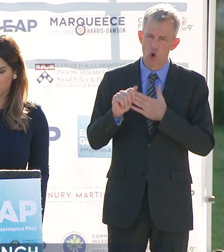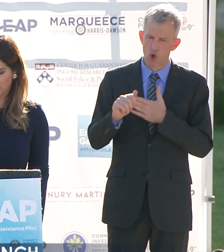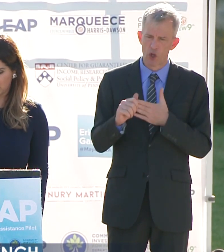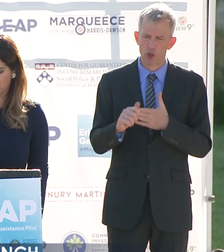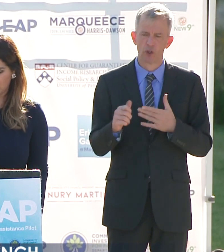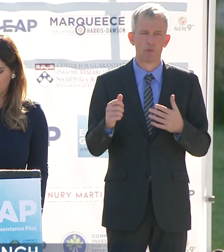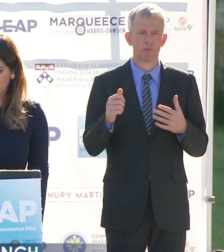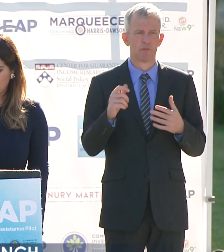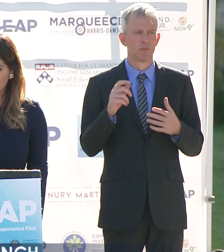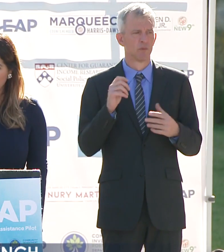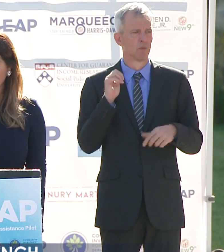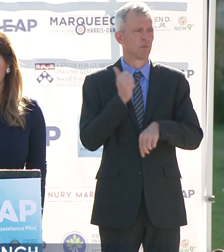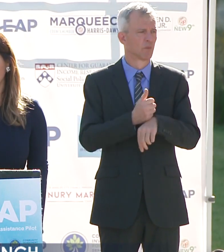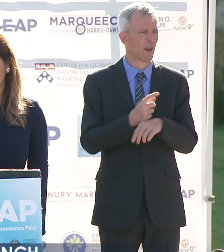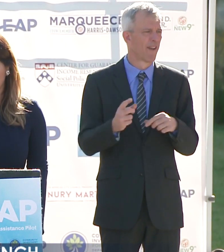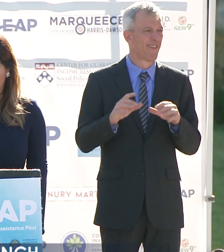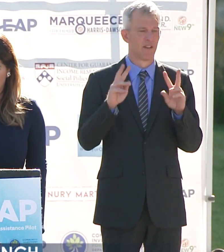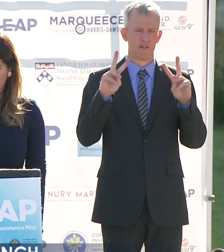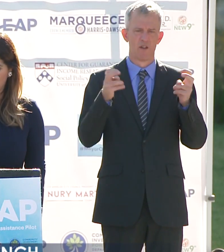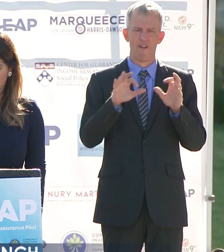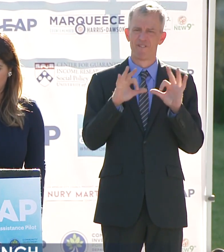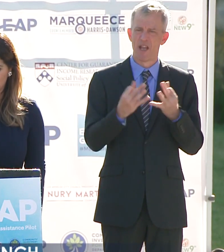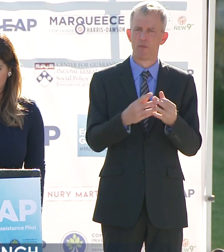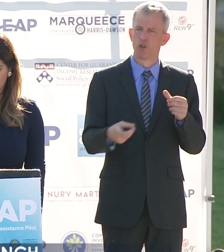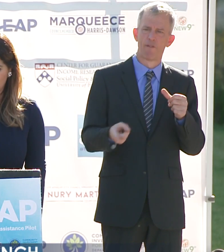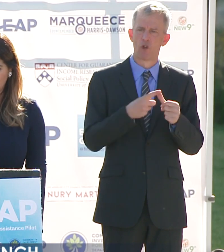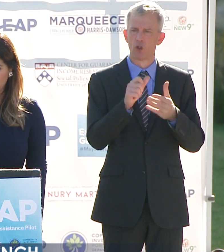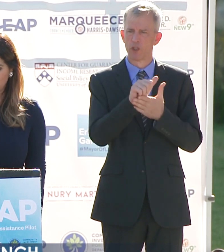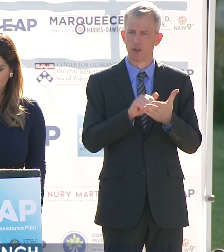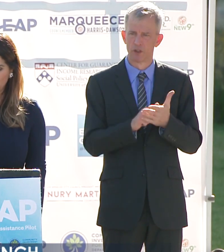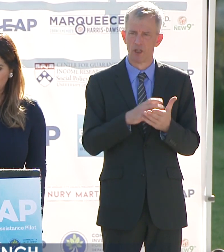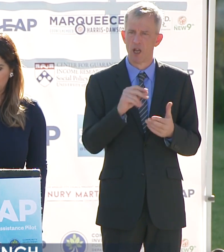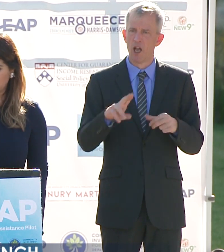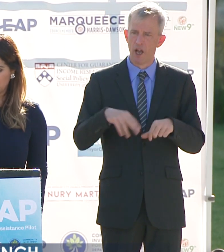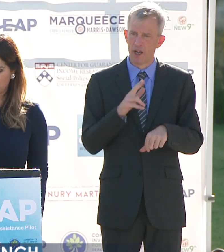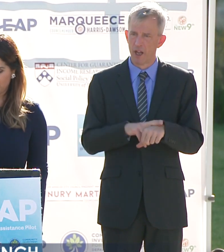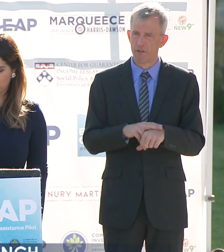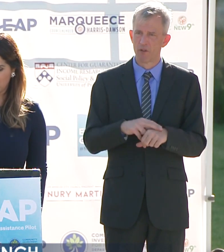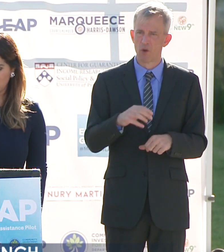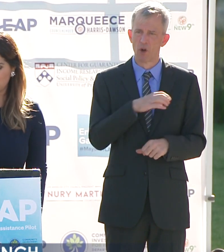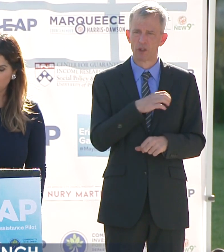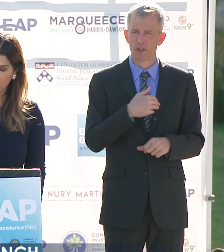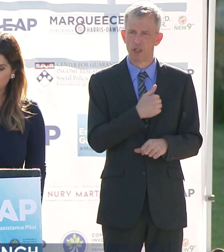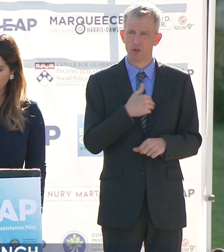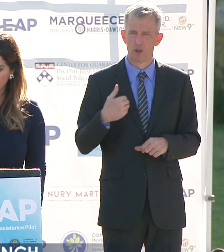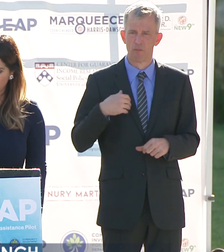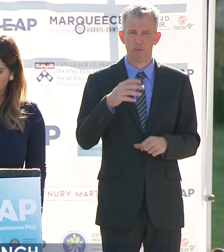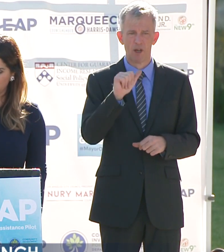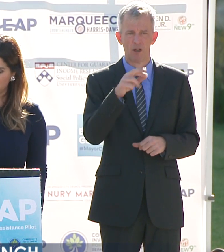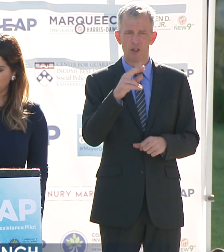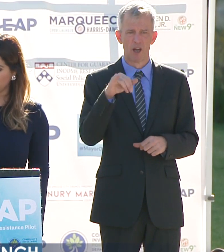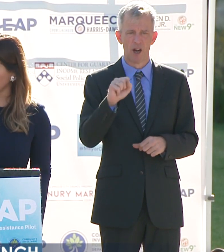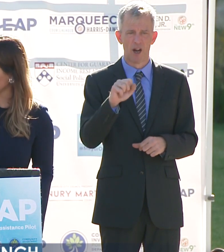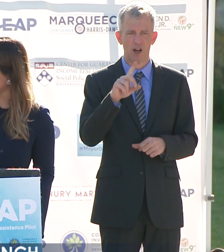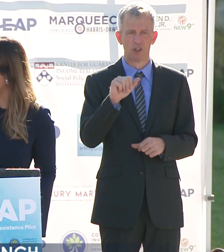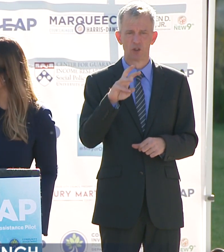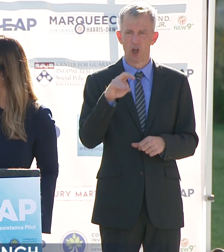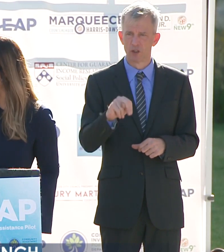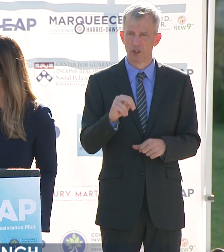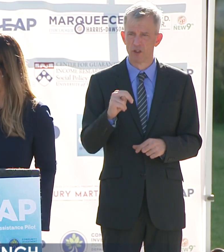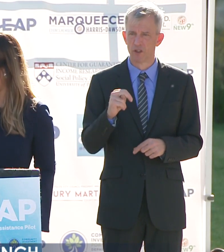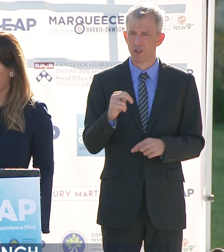First agenda. And of course to Councilmember Harris Dawson, for your relentless efforts and your commitment to bring